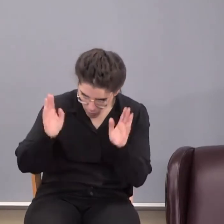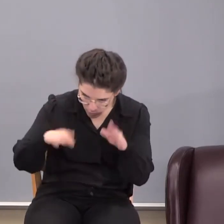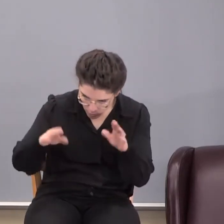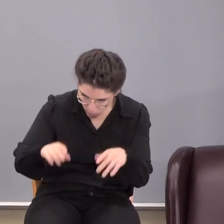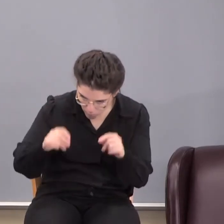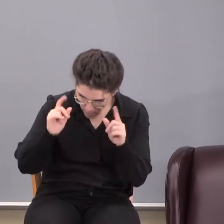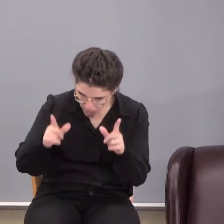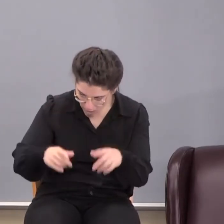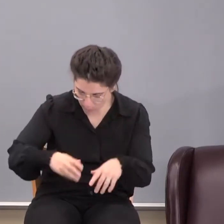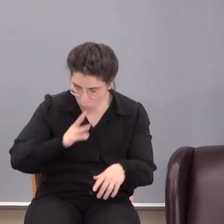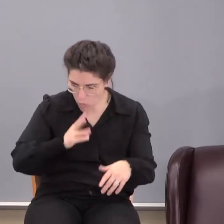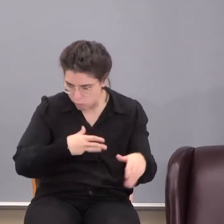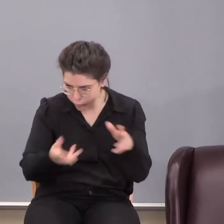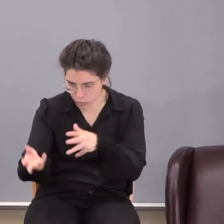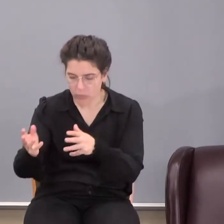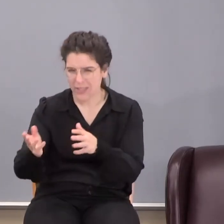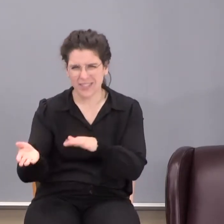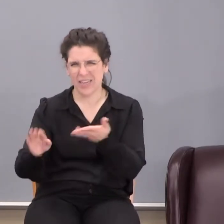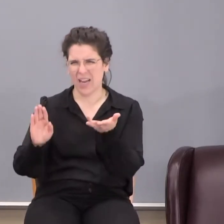cold water. He's not going to get out. He's dead.